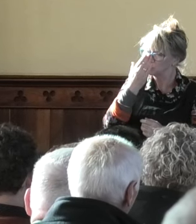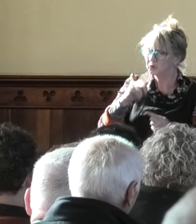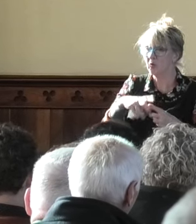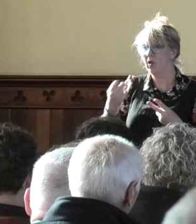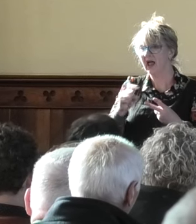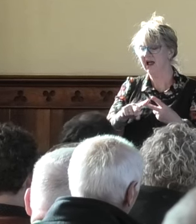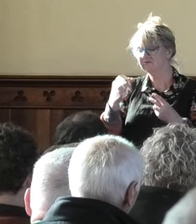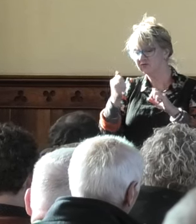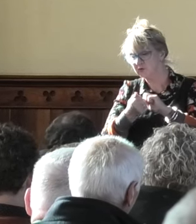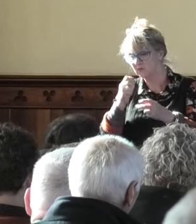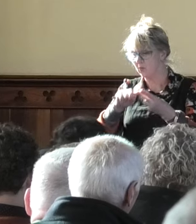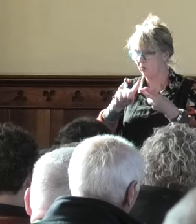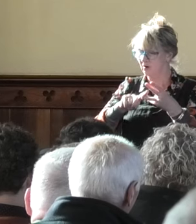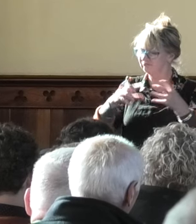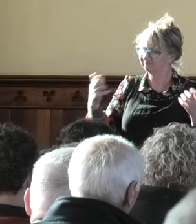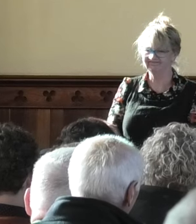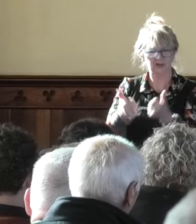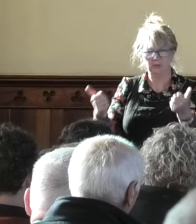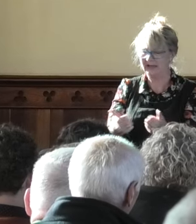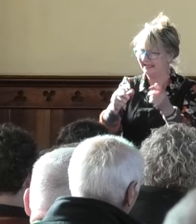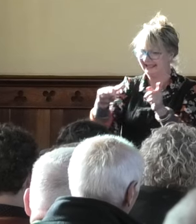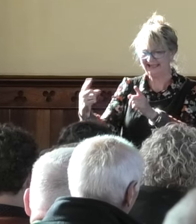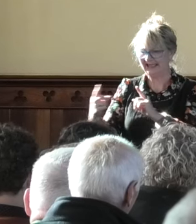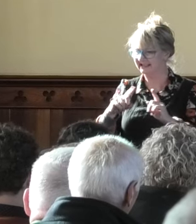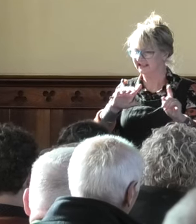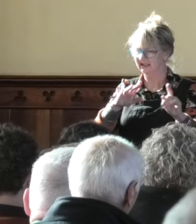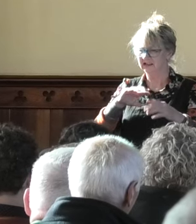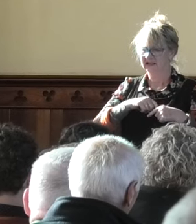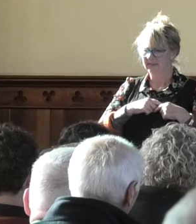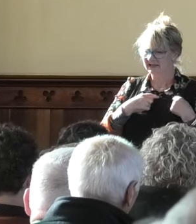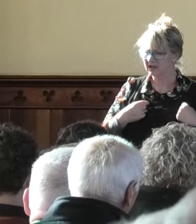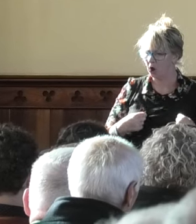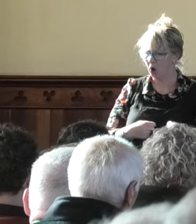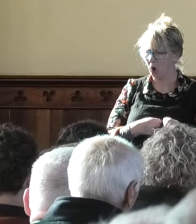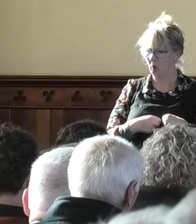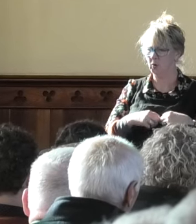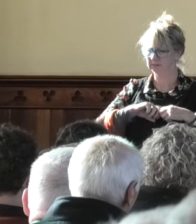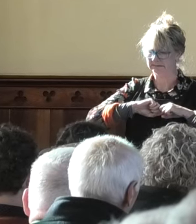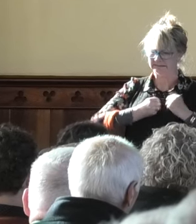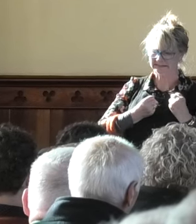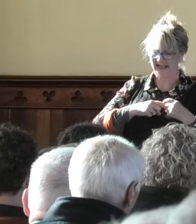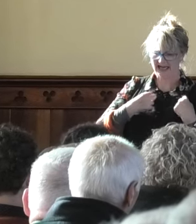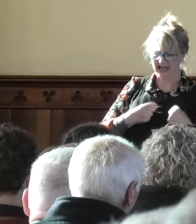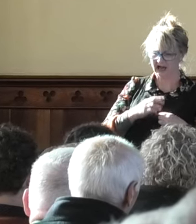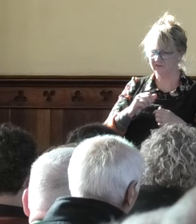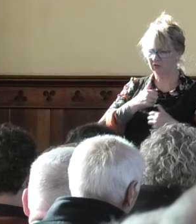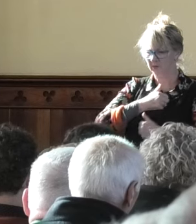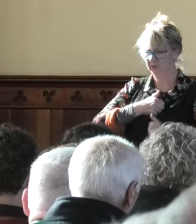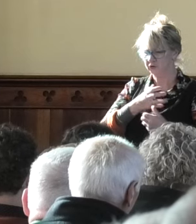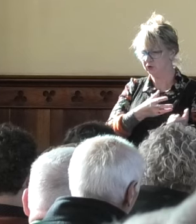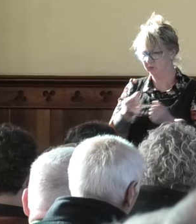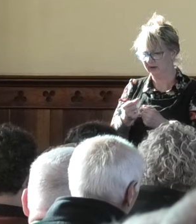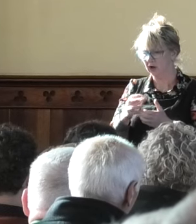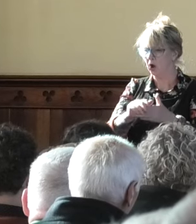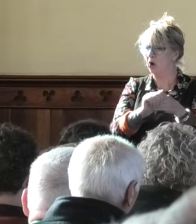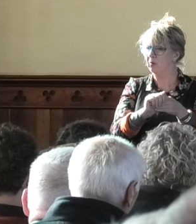and there is sport and there is so many things. There's a hole in our hearts from the joy that you bring. Hold my hand, my precious